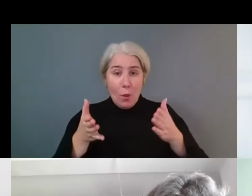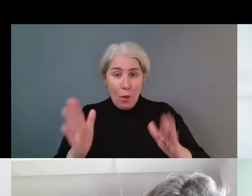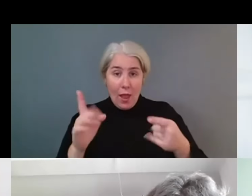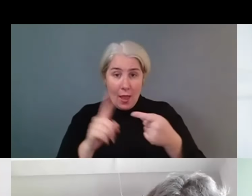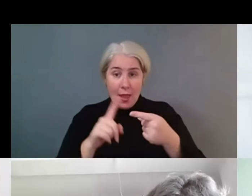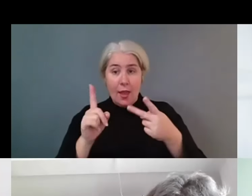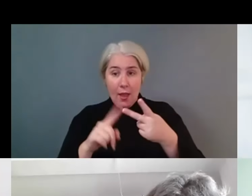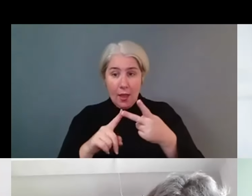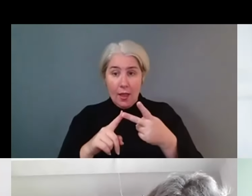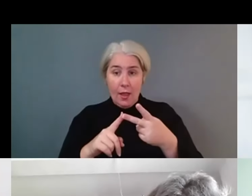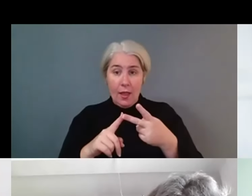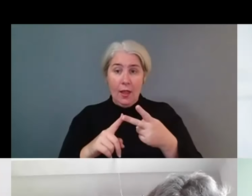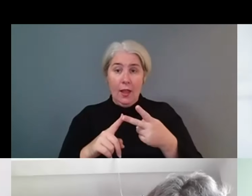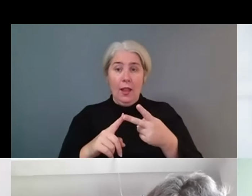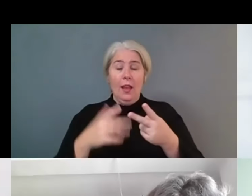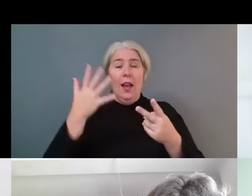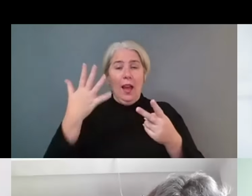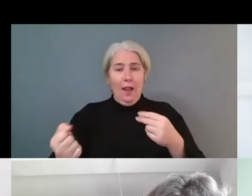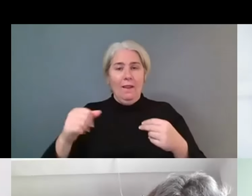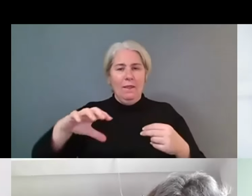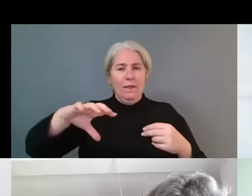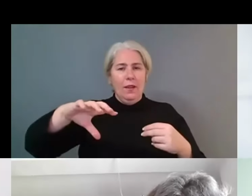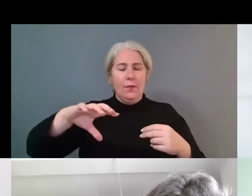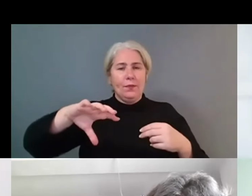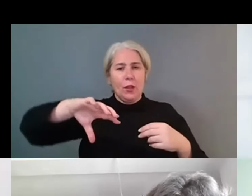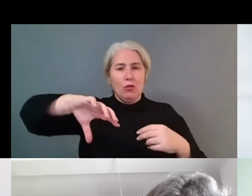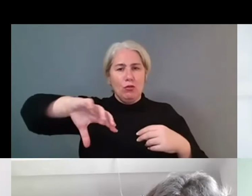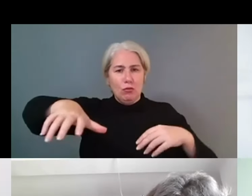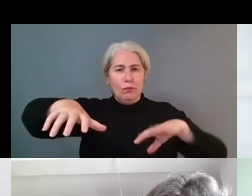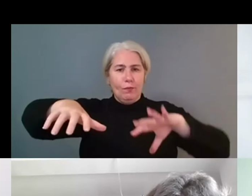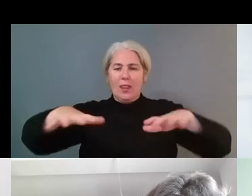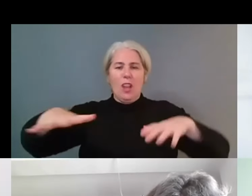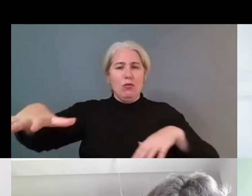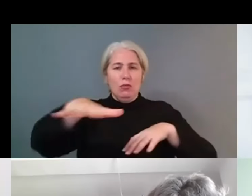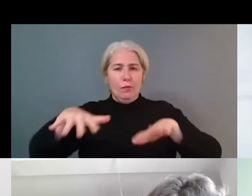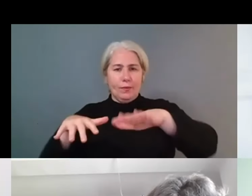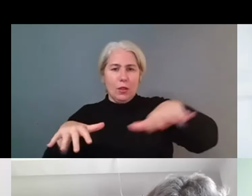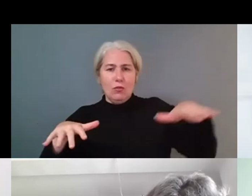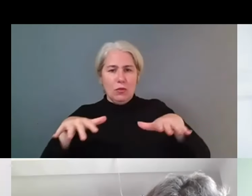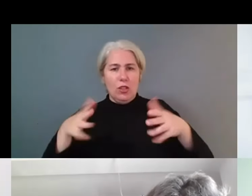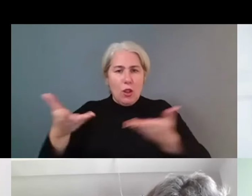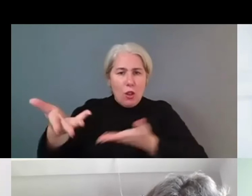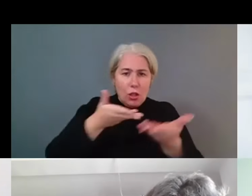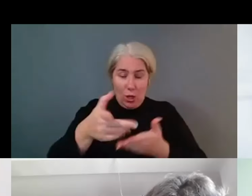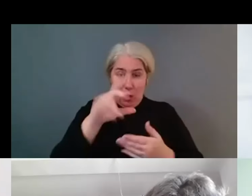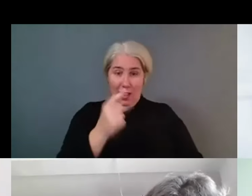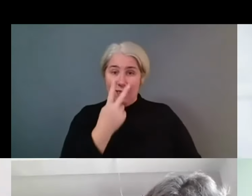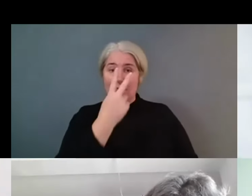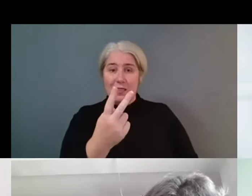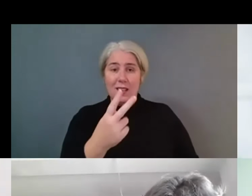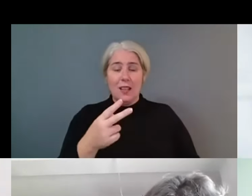the ongoing regional consultations. That is, you may check online on the